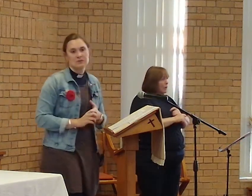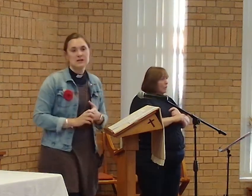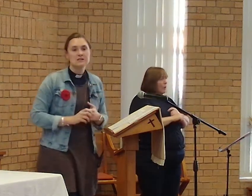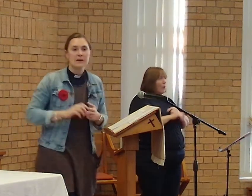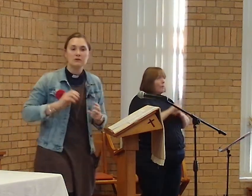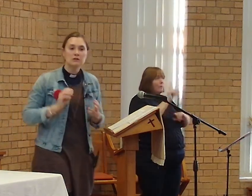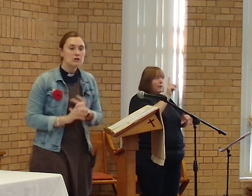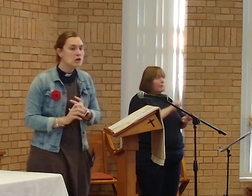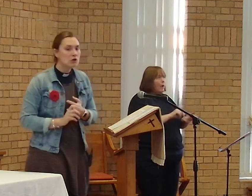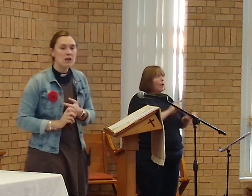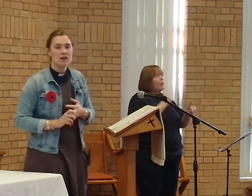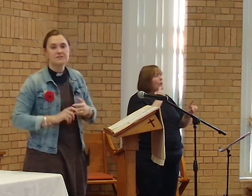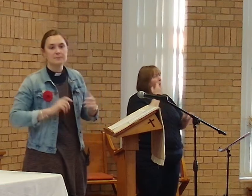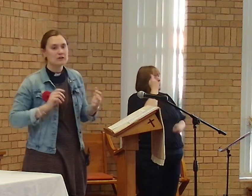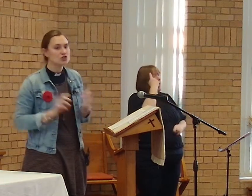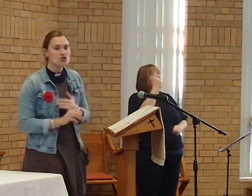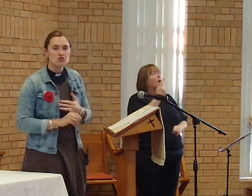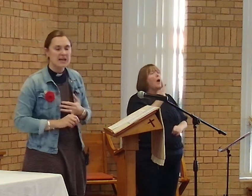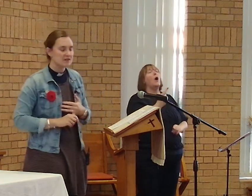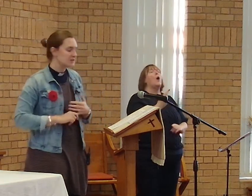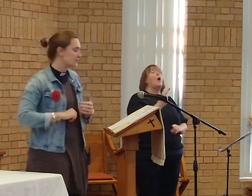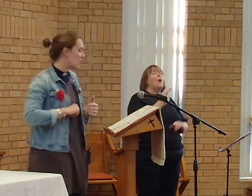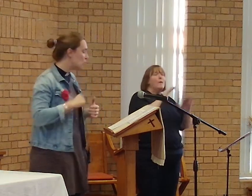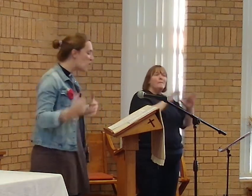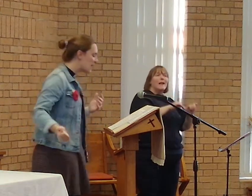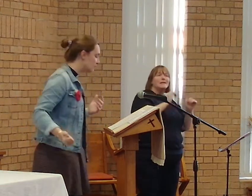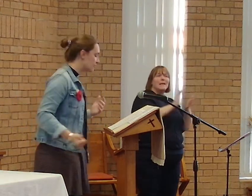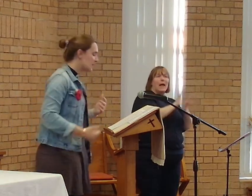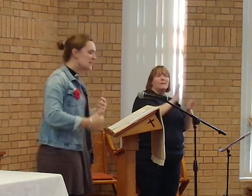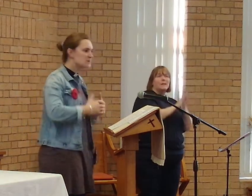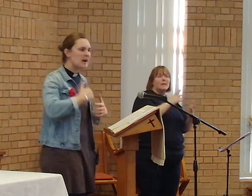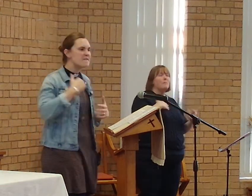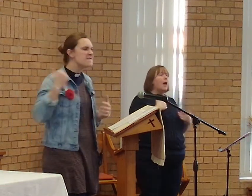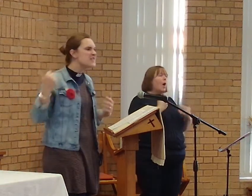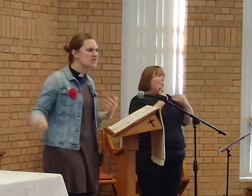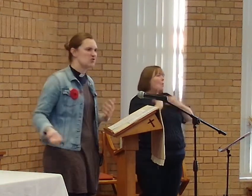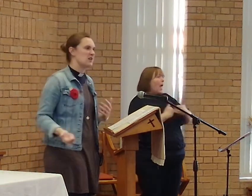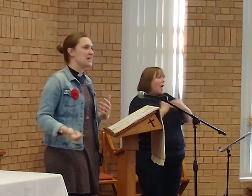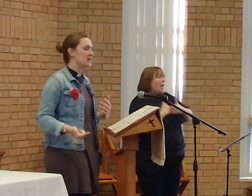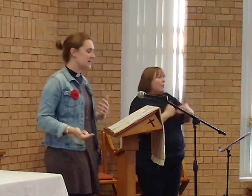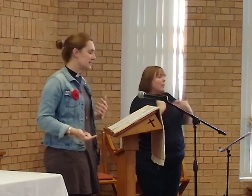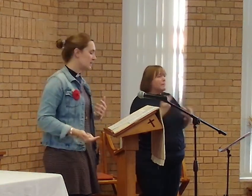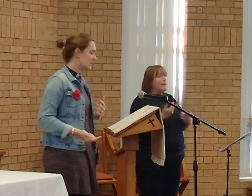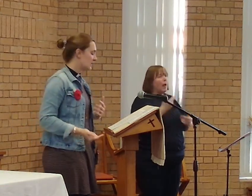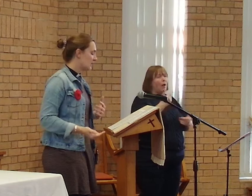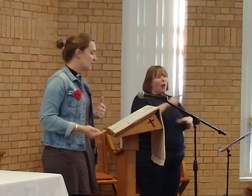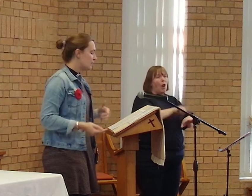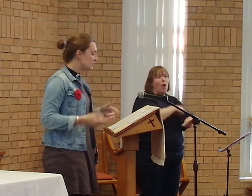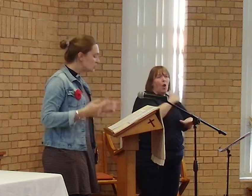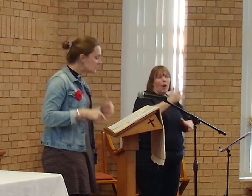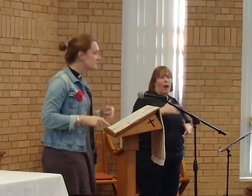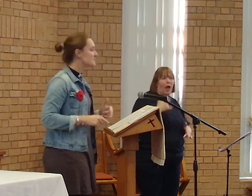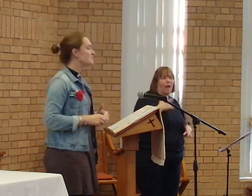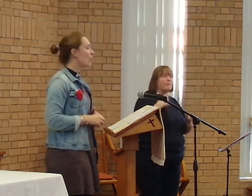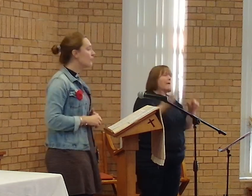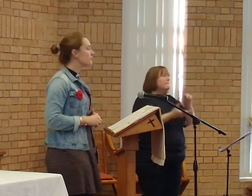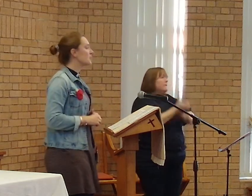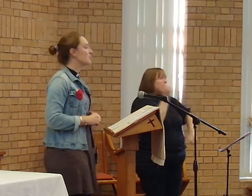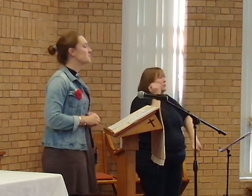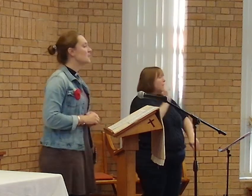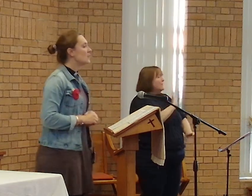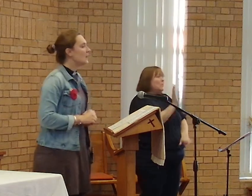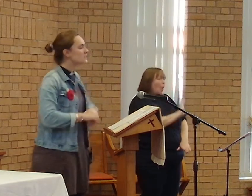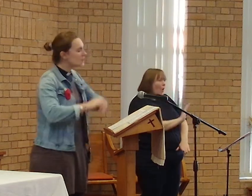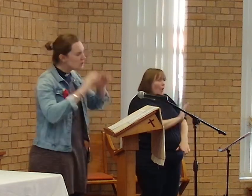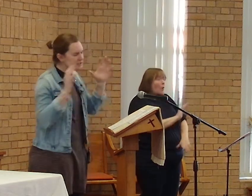power, is about long life, is about strength, is about wealth, is about victory. But Jesus is